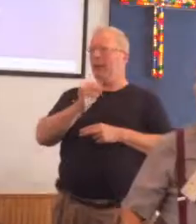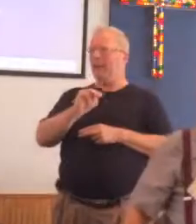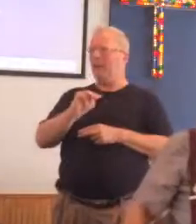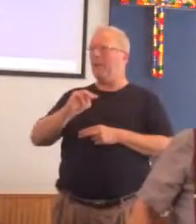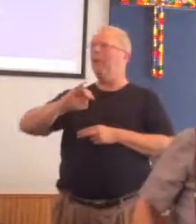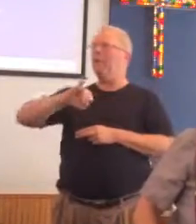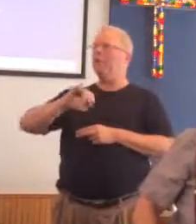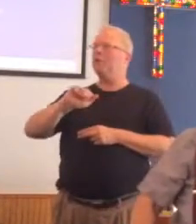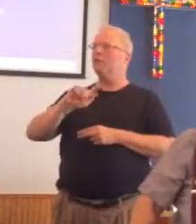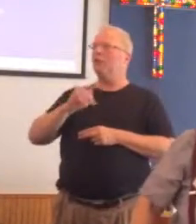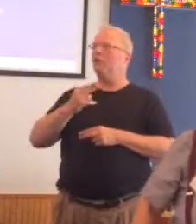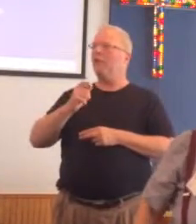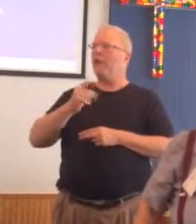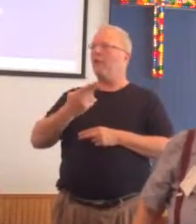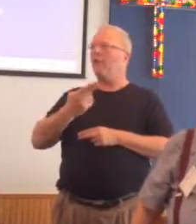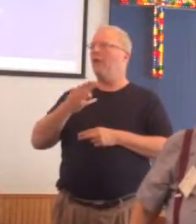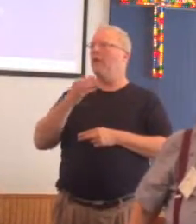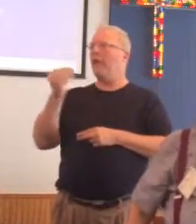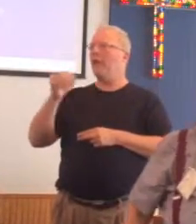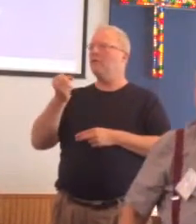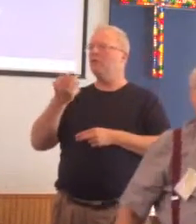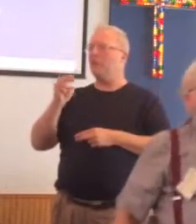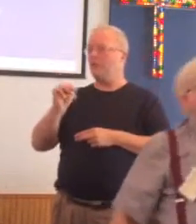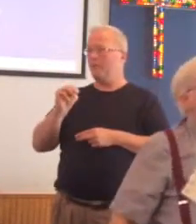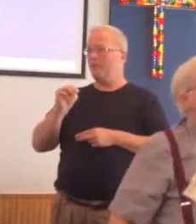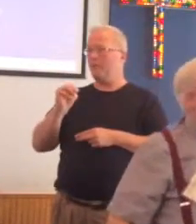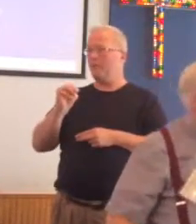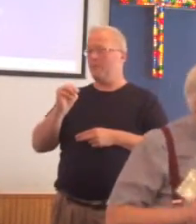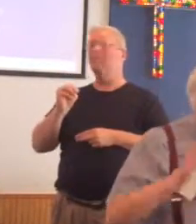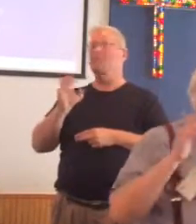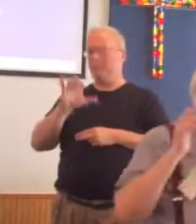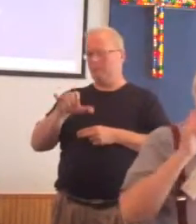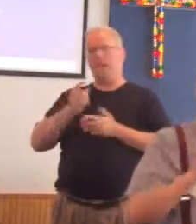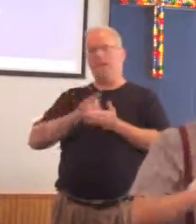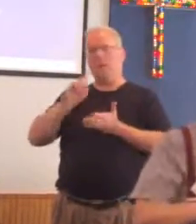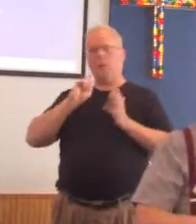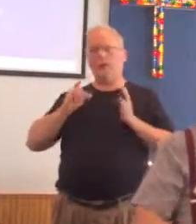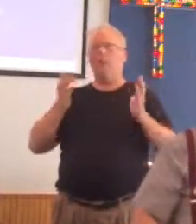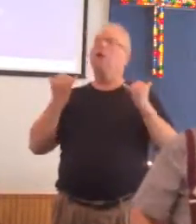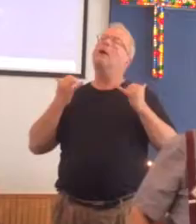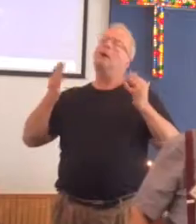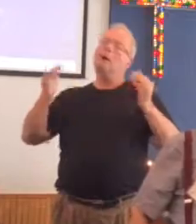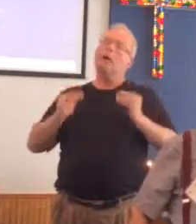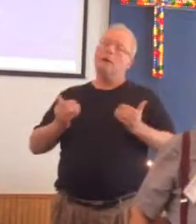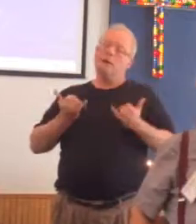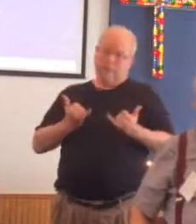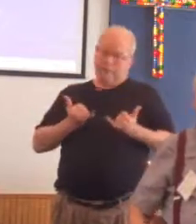today we want to talk about Boaz. Boaz, who married Ruth.